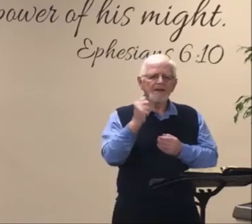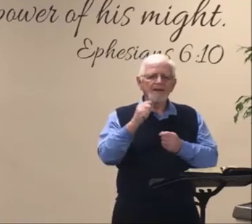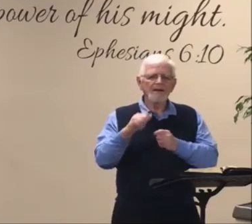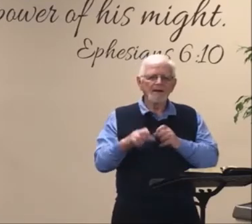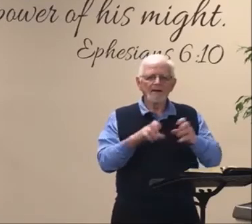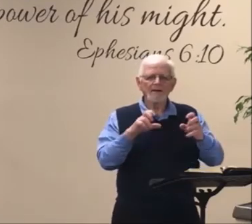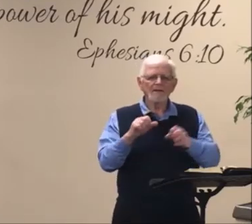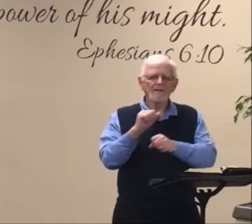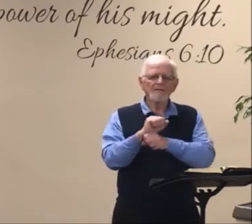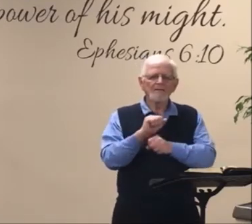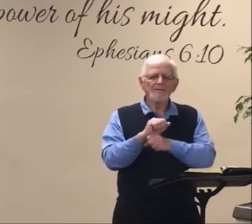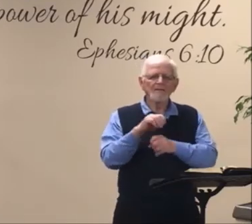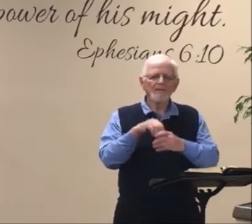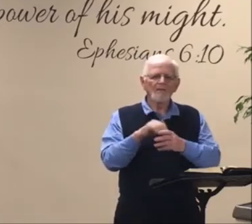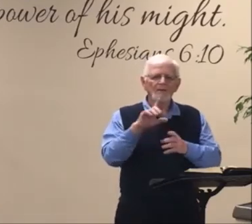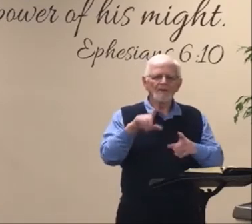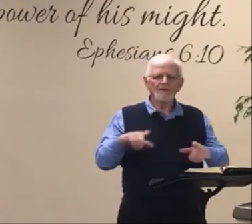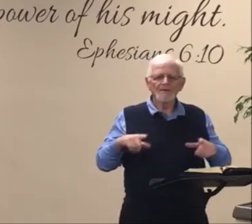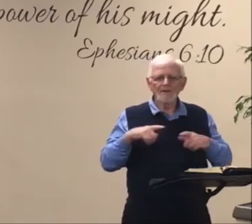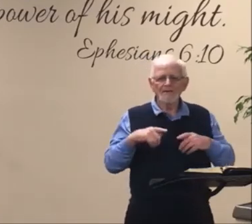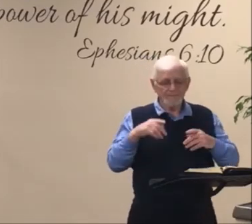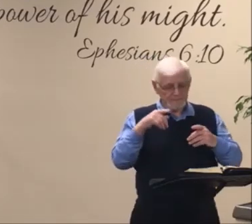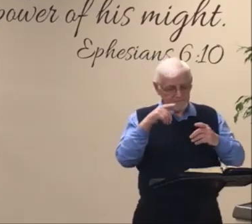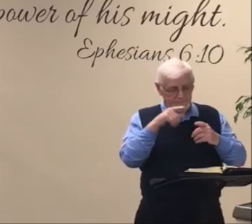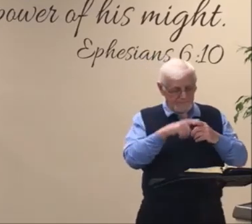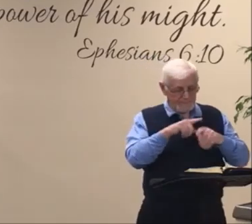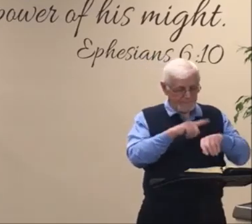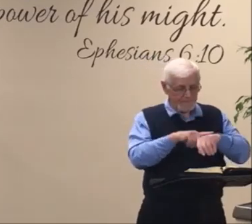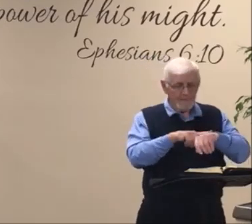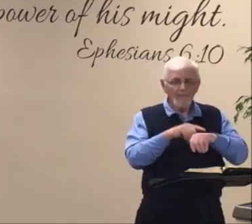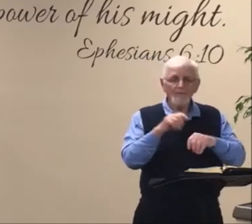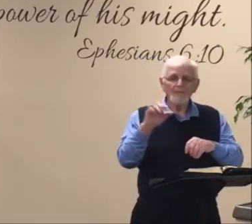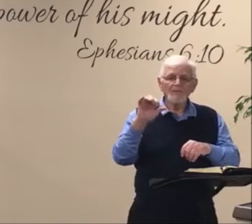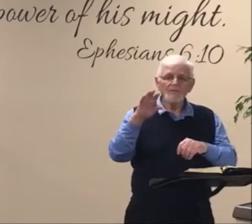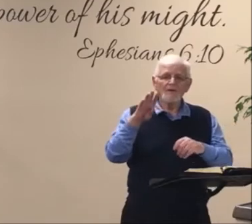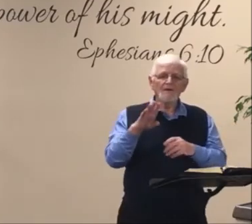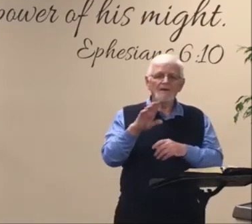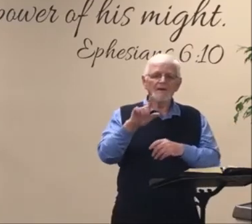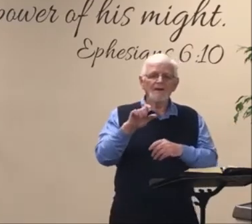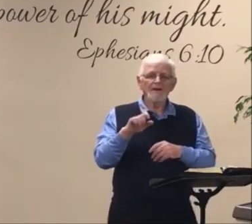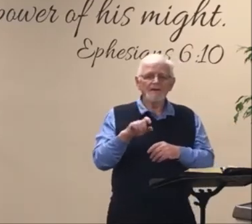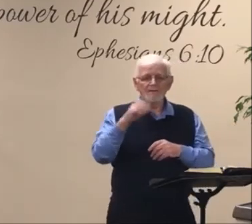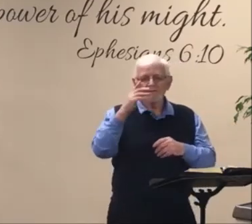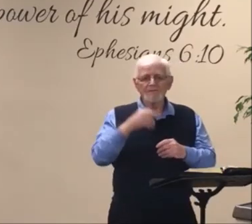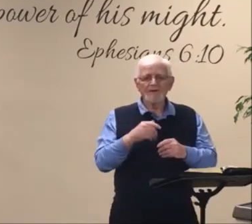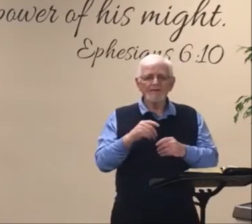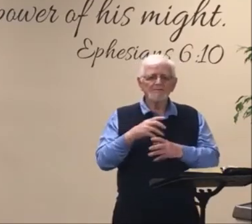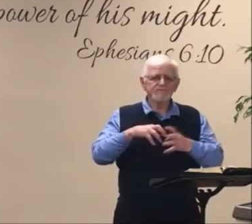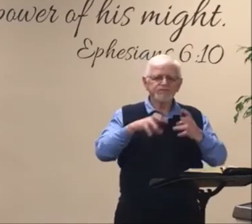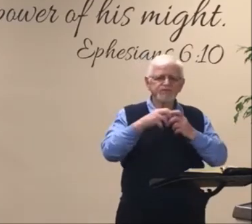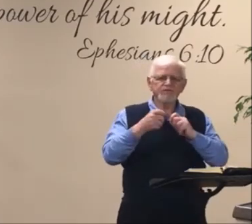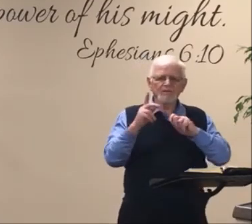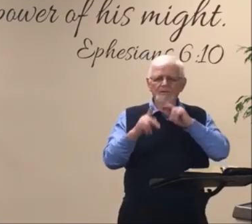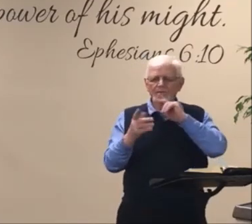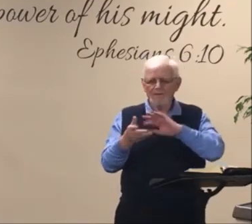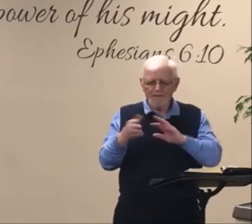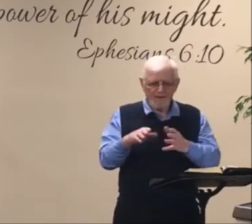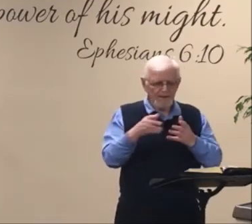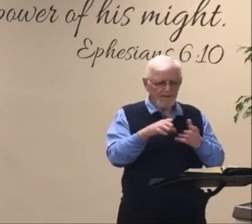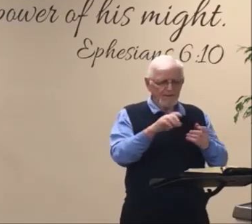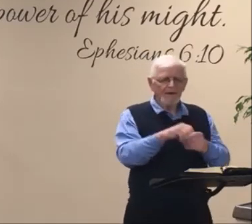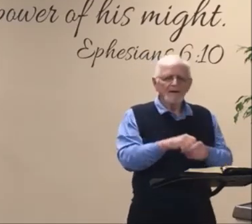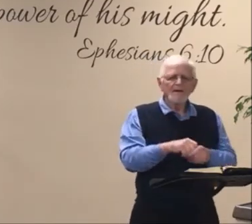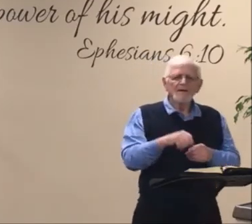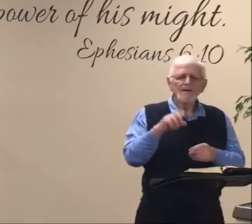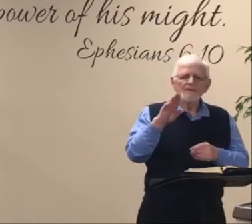life. At this point in Jacob's life, his sons are a mess. People are dying in this chapter. Rebecca's nurse